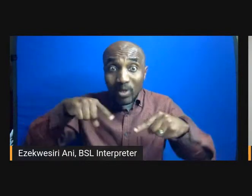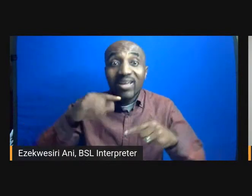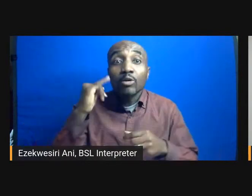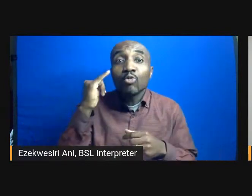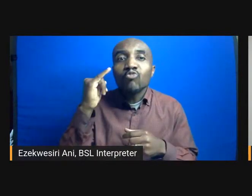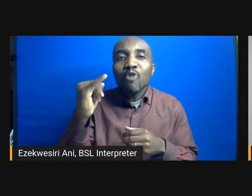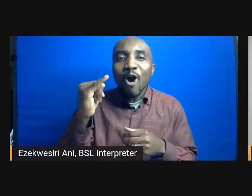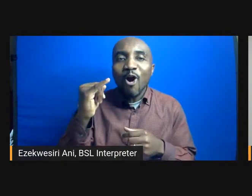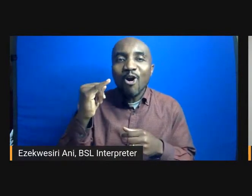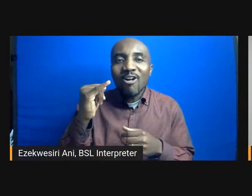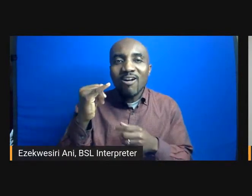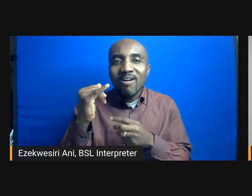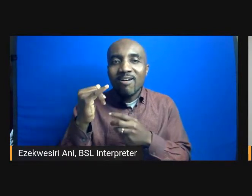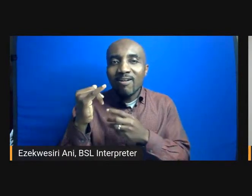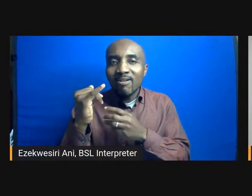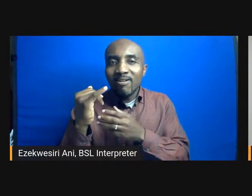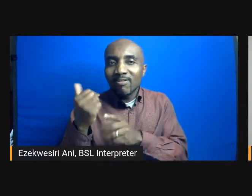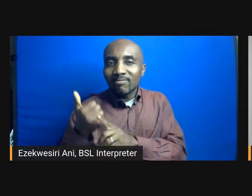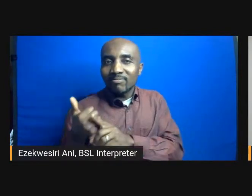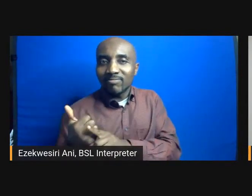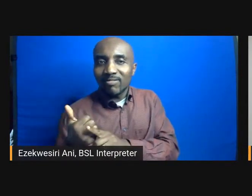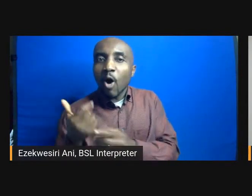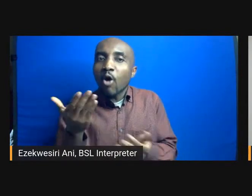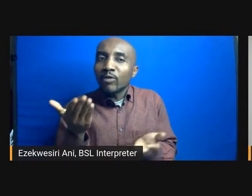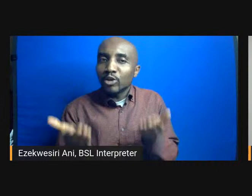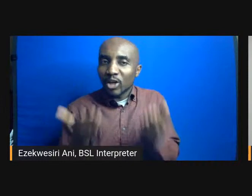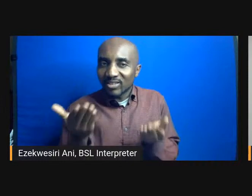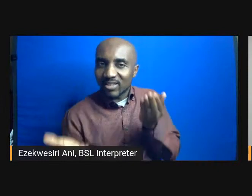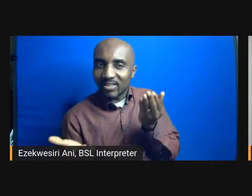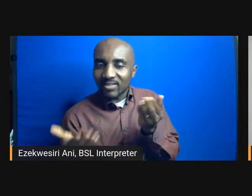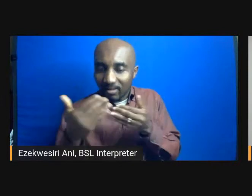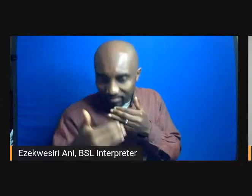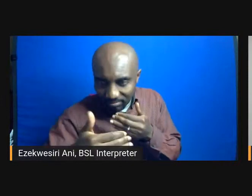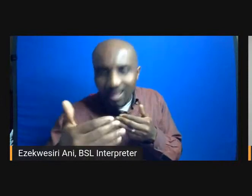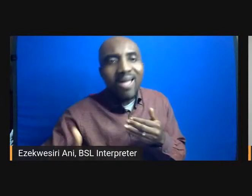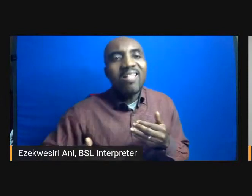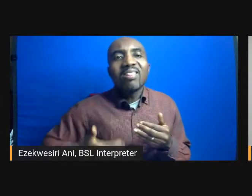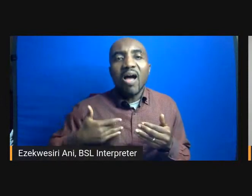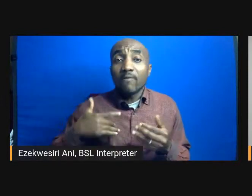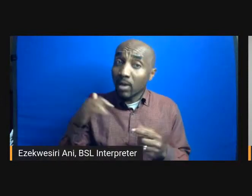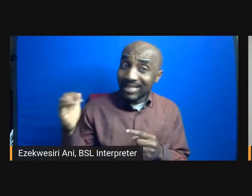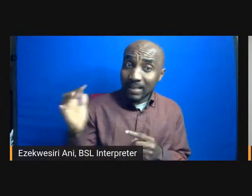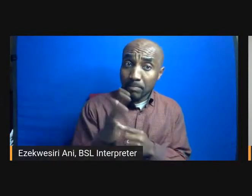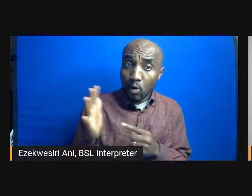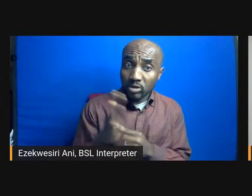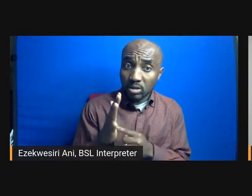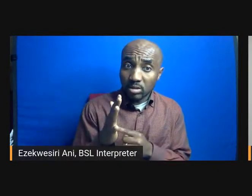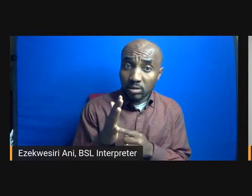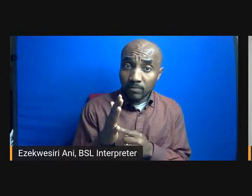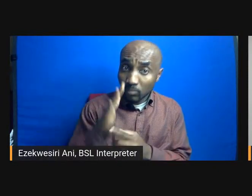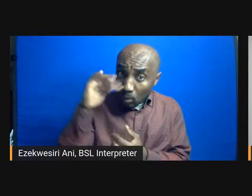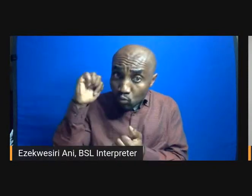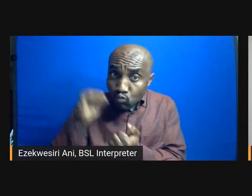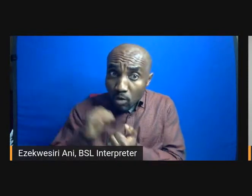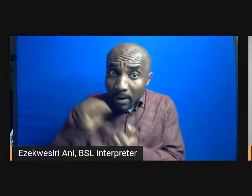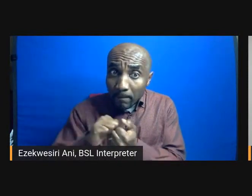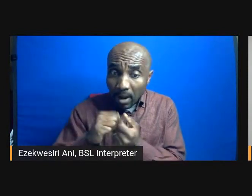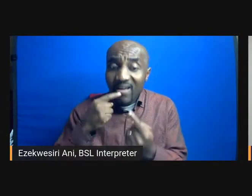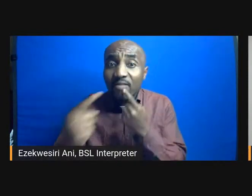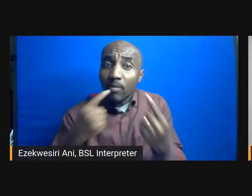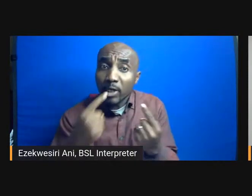side of justice once again in our lifetime, it is important to remember those